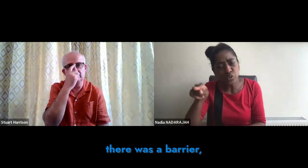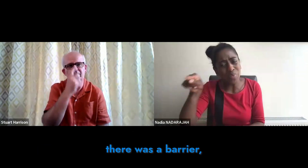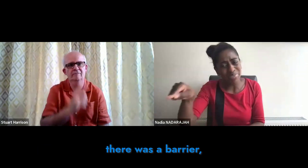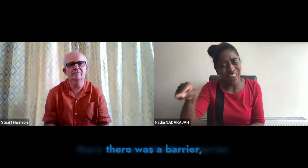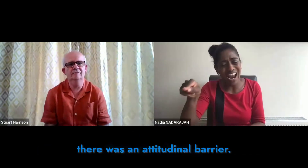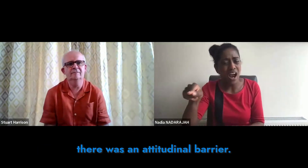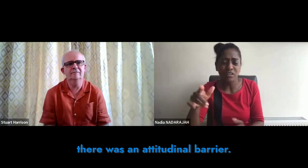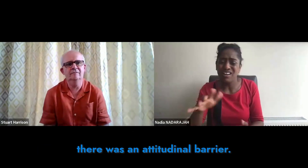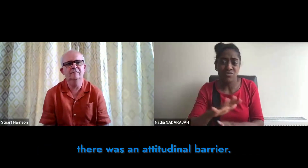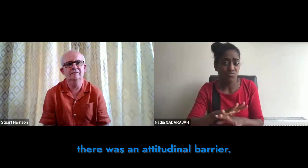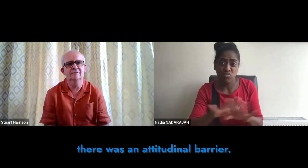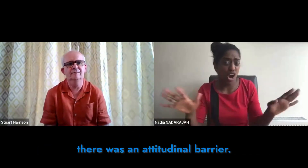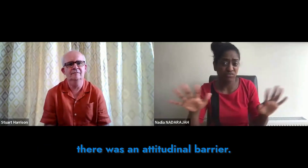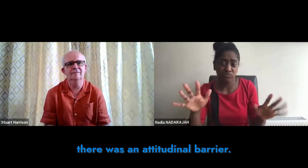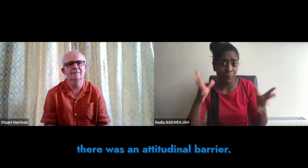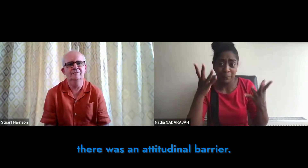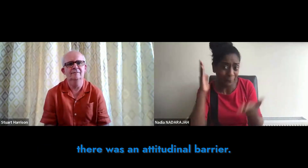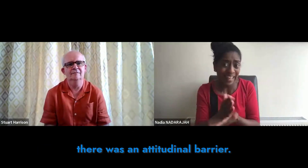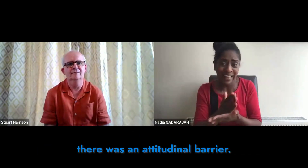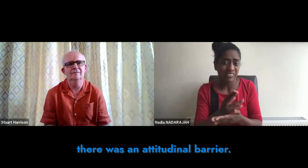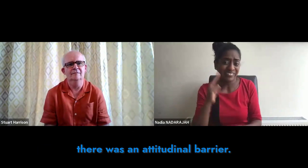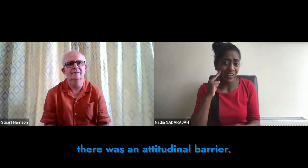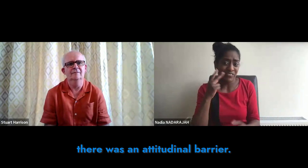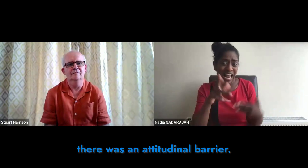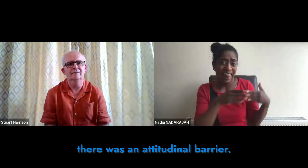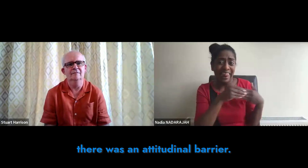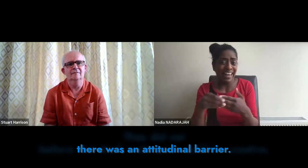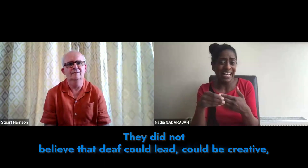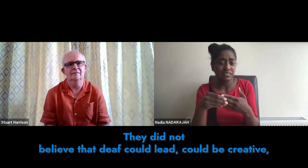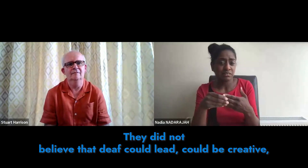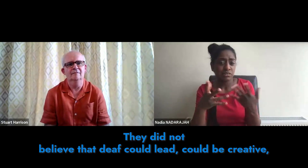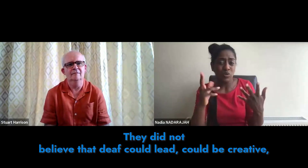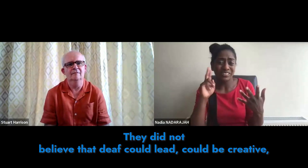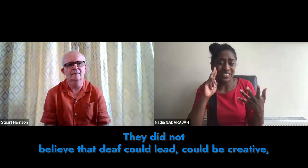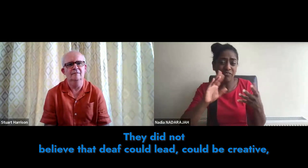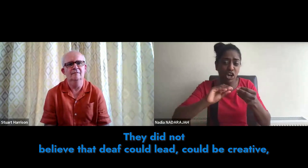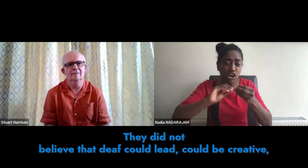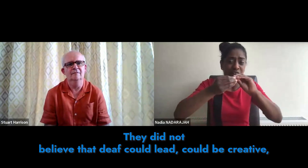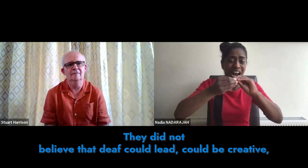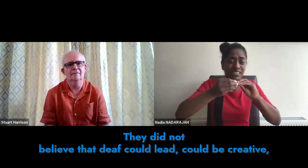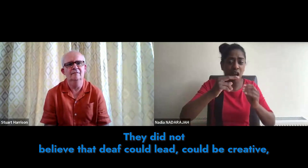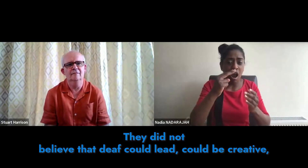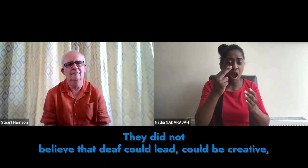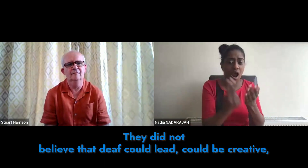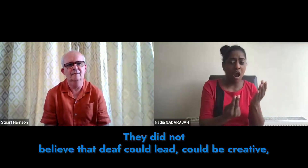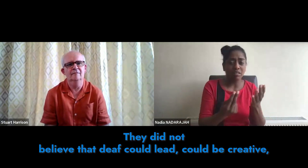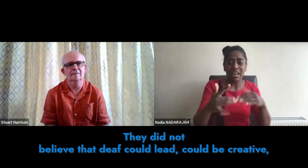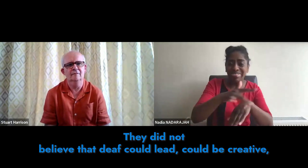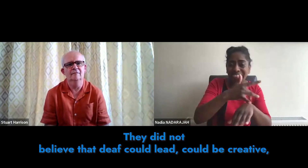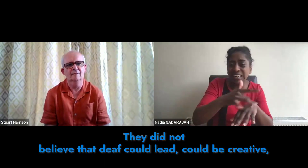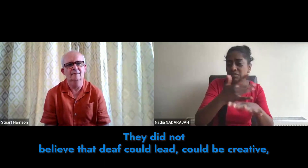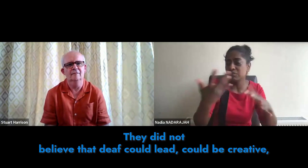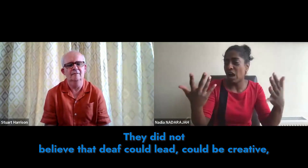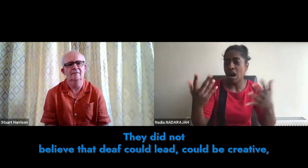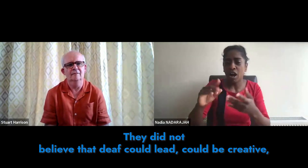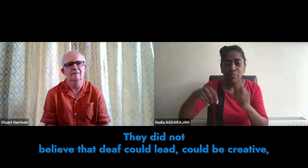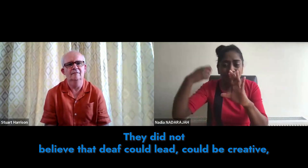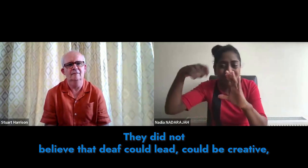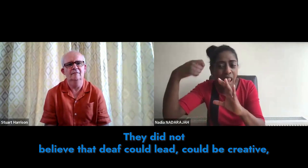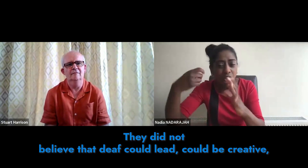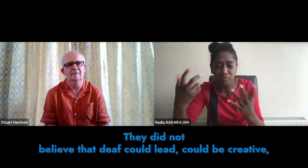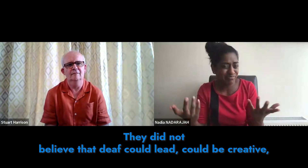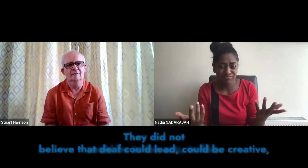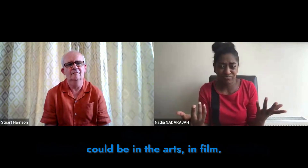barrier. There was an attitudinal barrier. They did not believe deaf could lead, deaf could